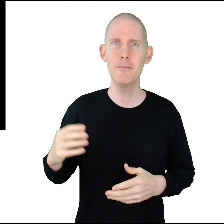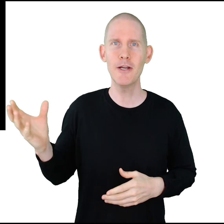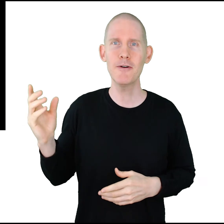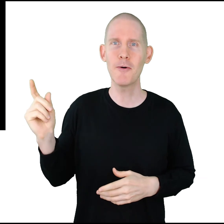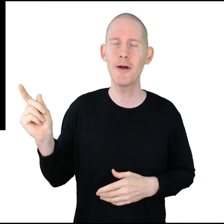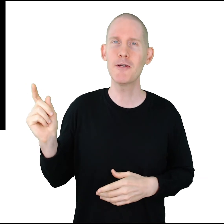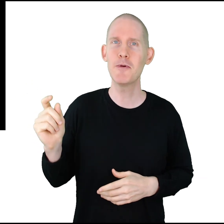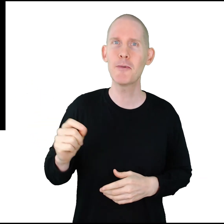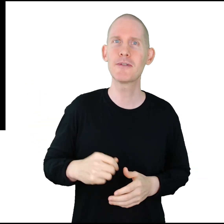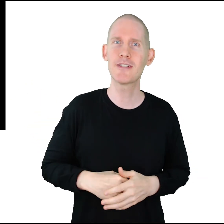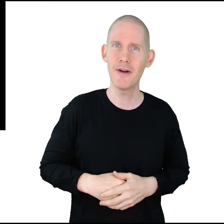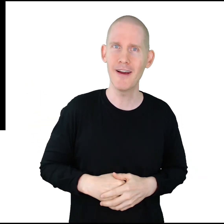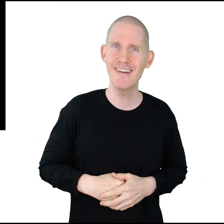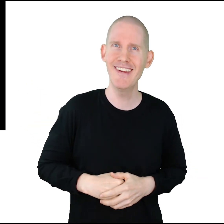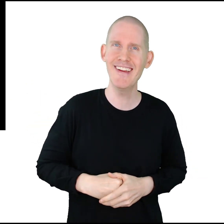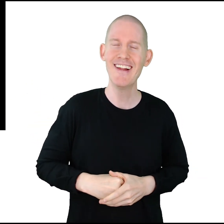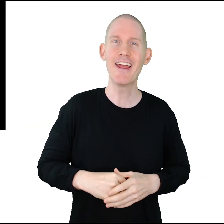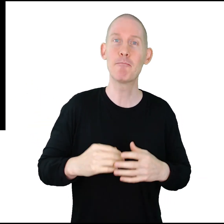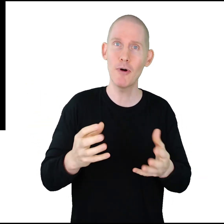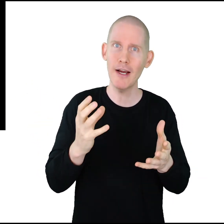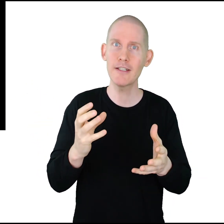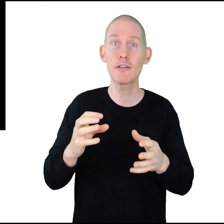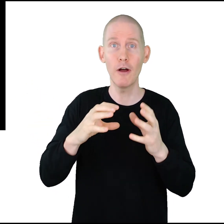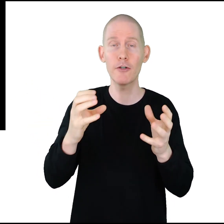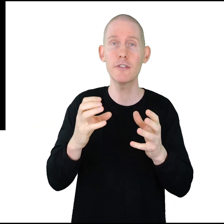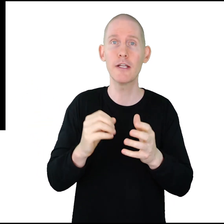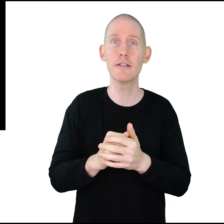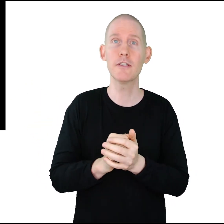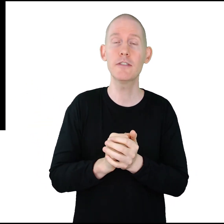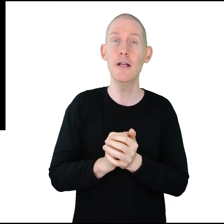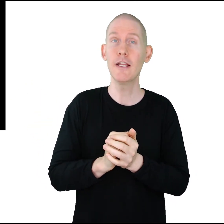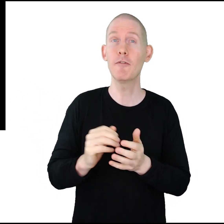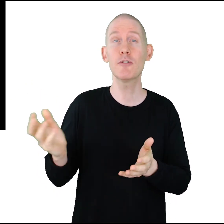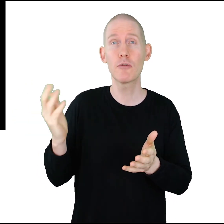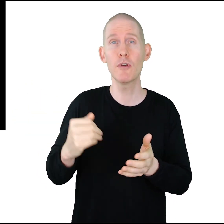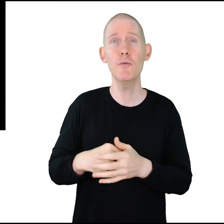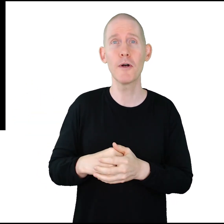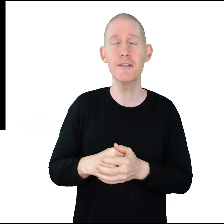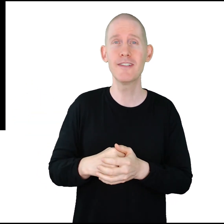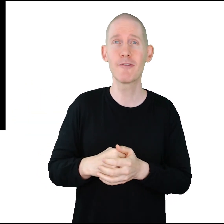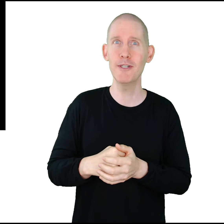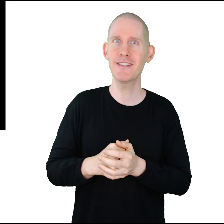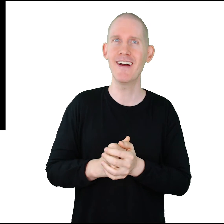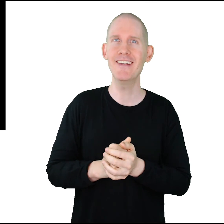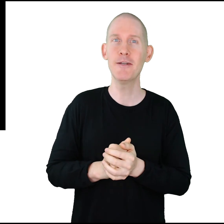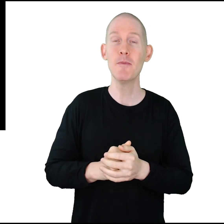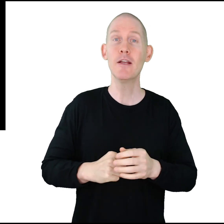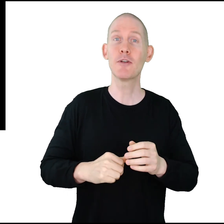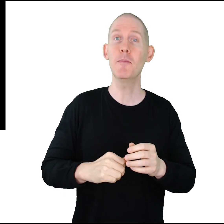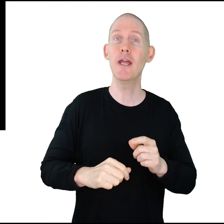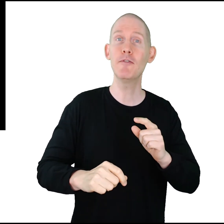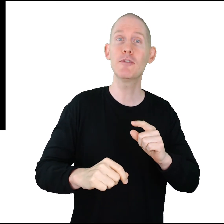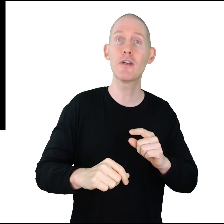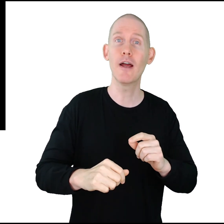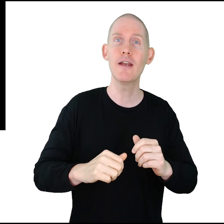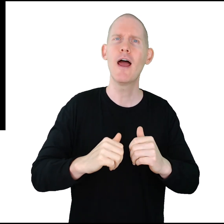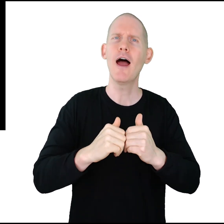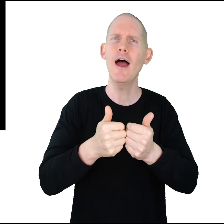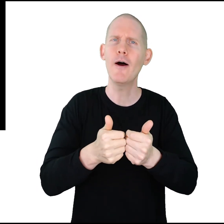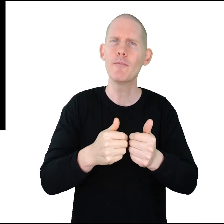here and I want you to be able to sign and practice longer sentences, even though it's 3 words, 3 signs. So I'm going to have you sign how.